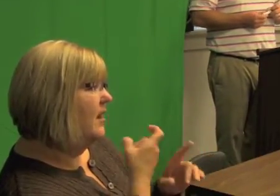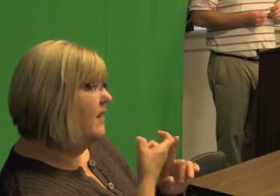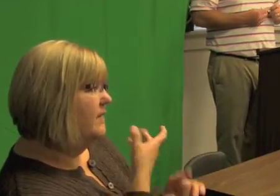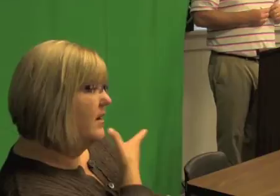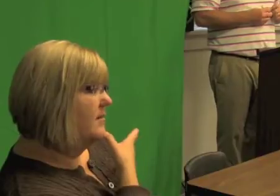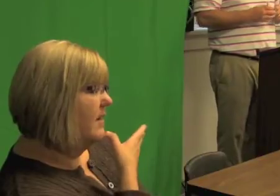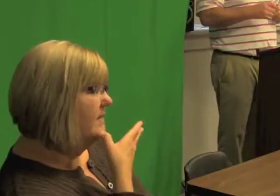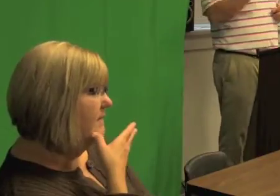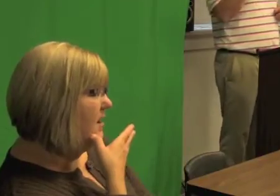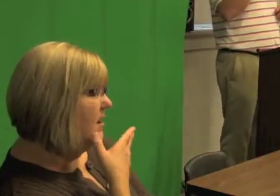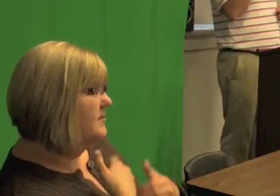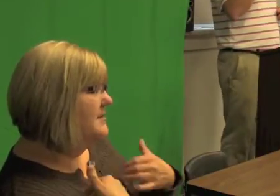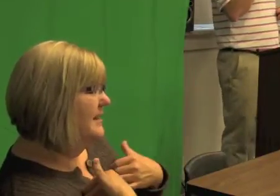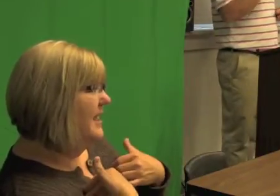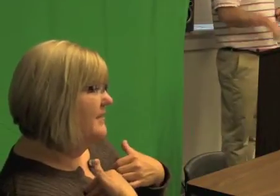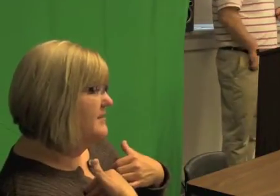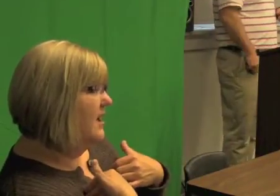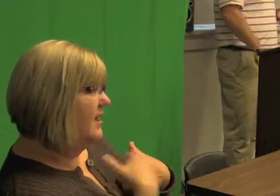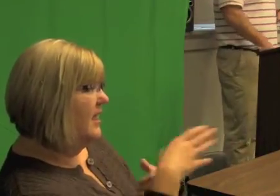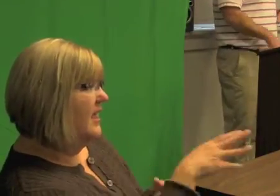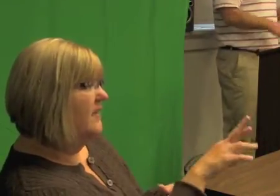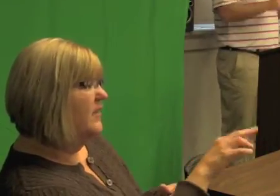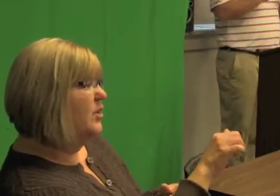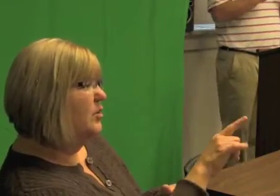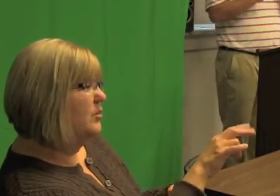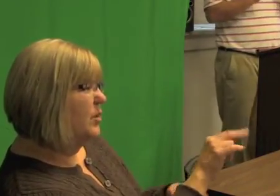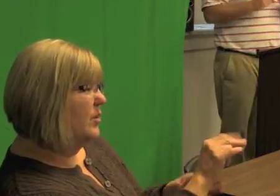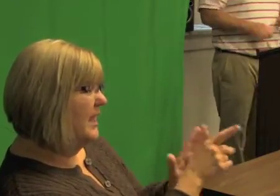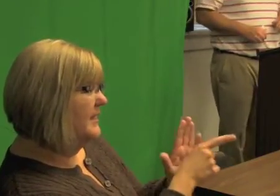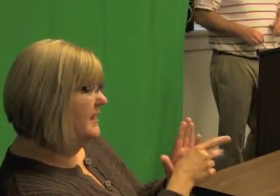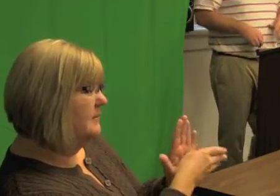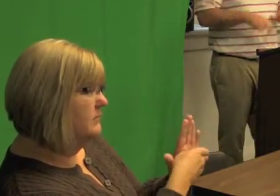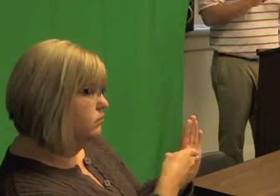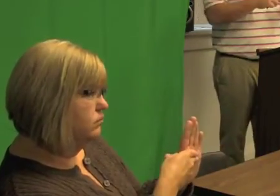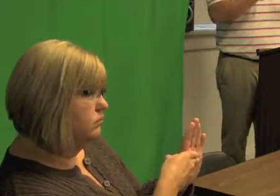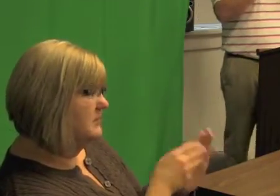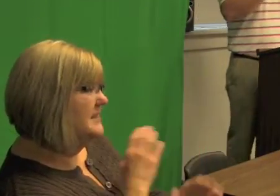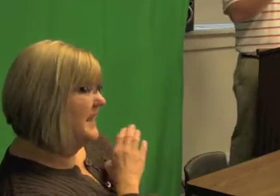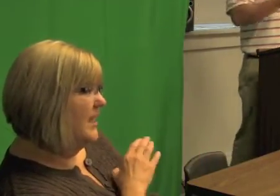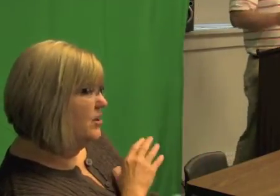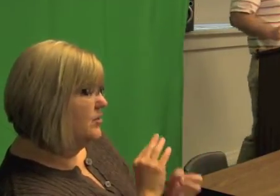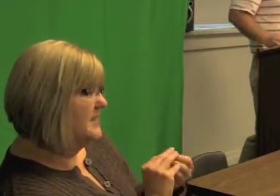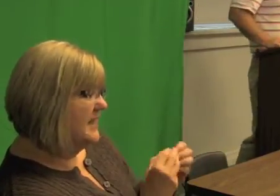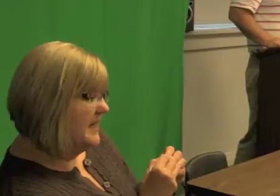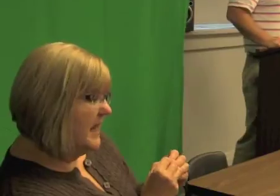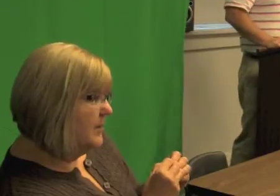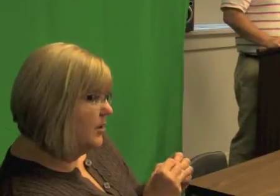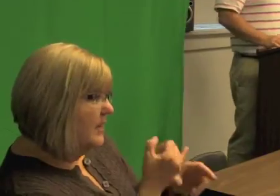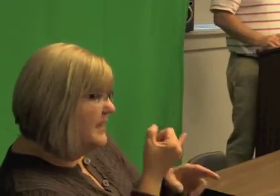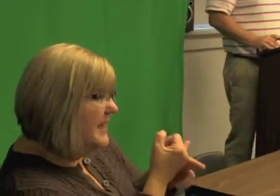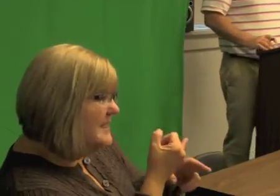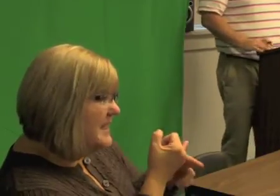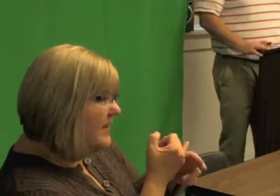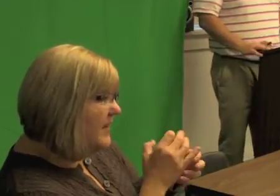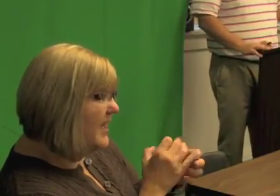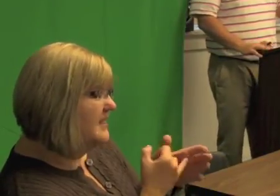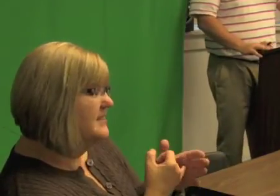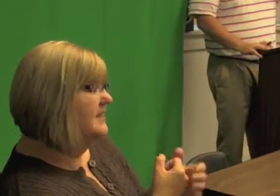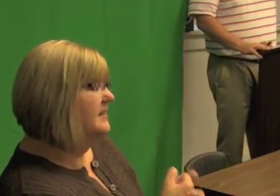farms, livestock, if you brand something, it gives it a distinct characteristic, a number or something that identifies it.